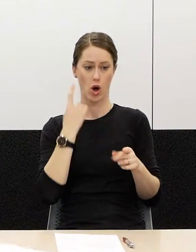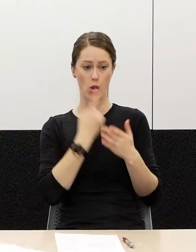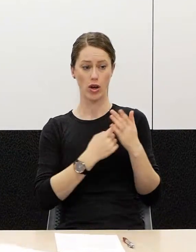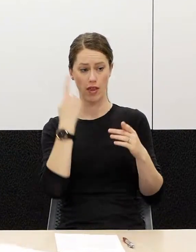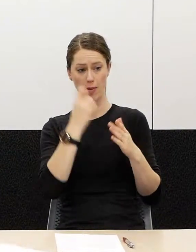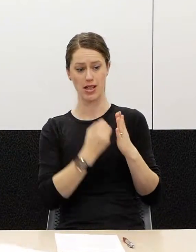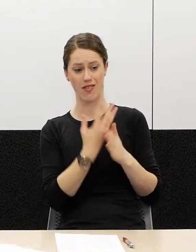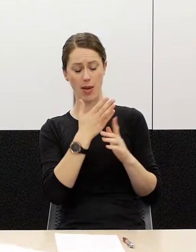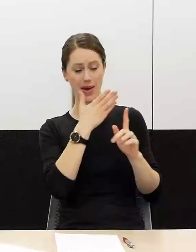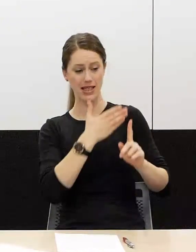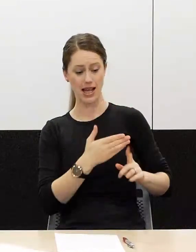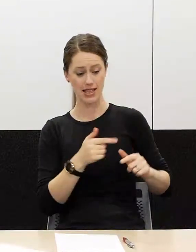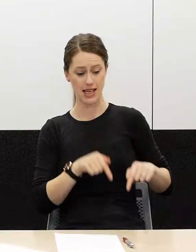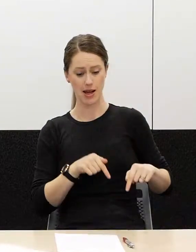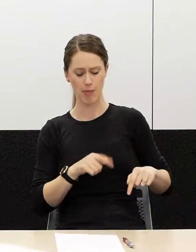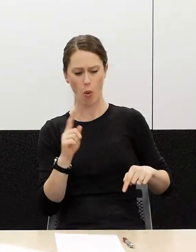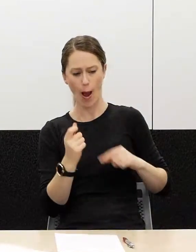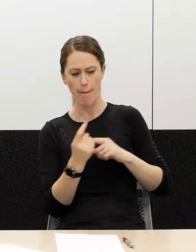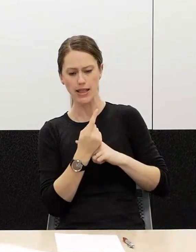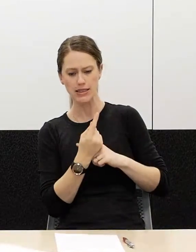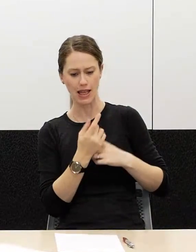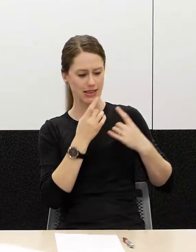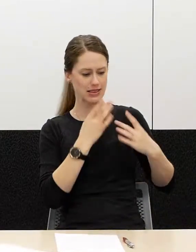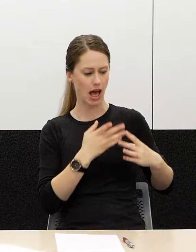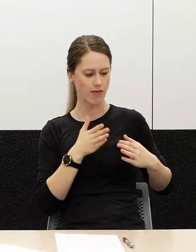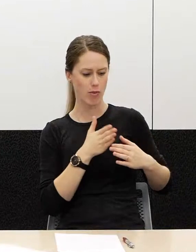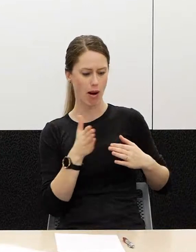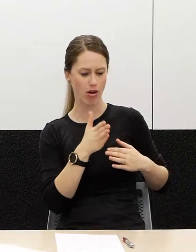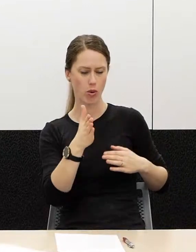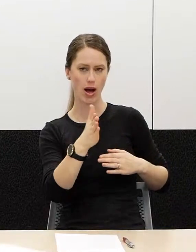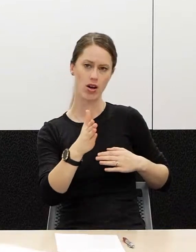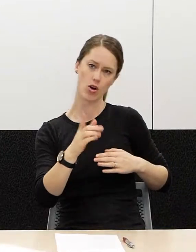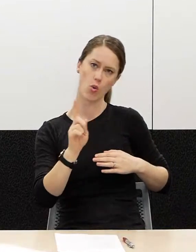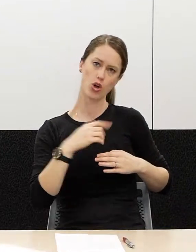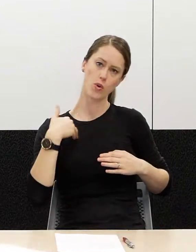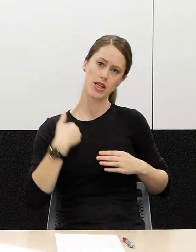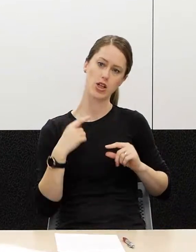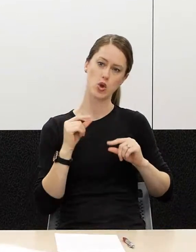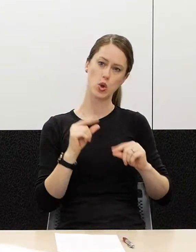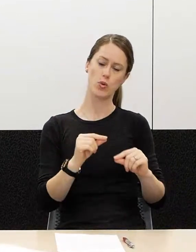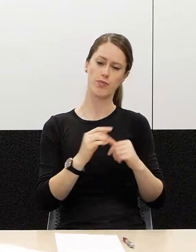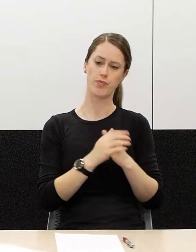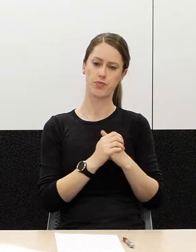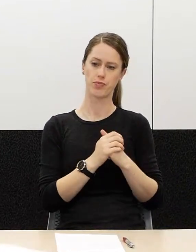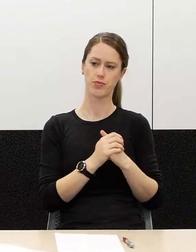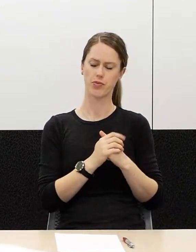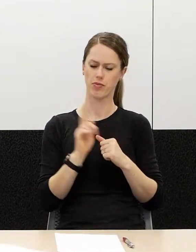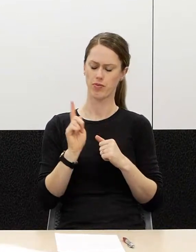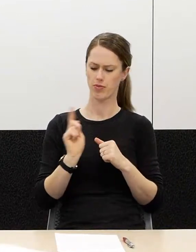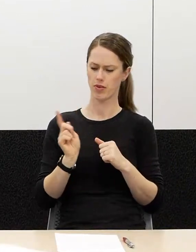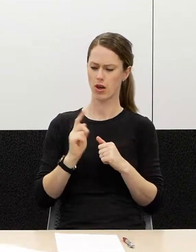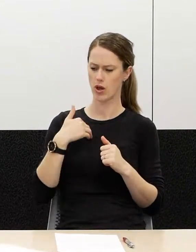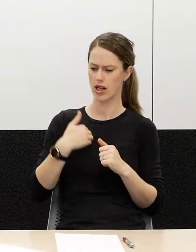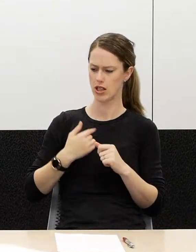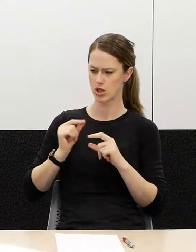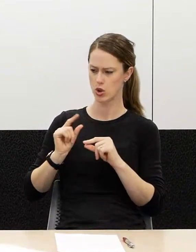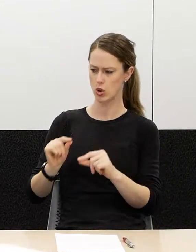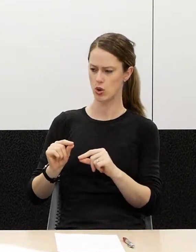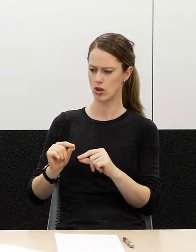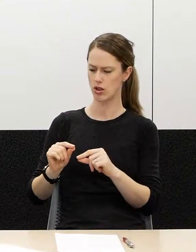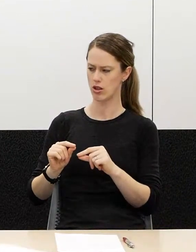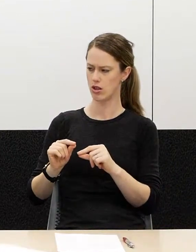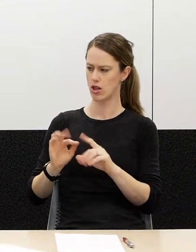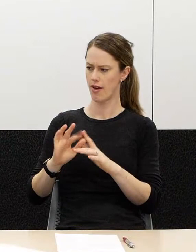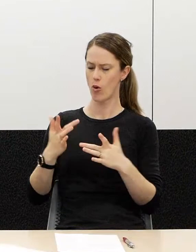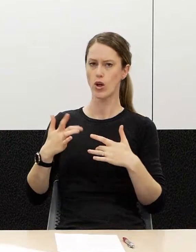at developing indicators here, but what happens at the start of that pathway? What is it we need to be doing? And then what do we need to do in